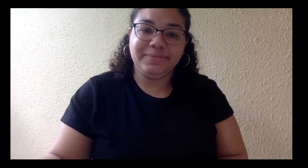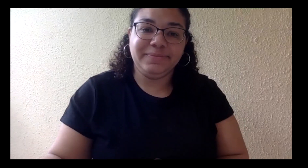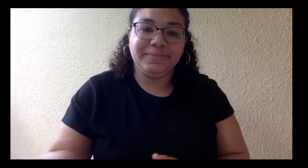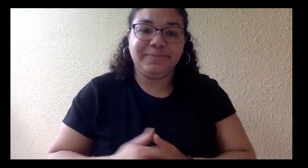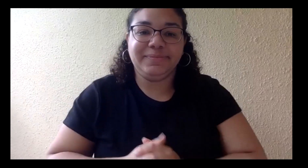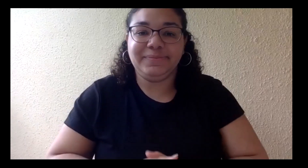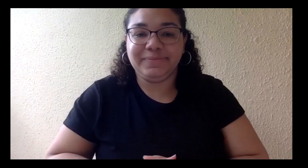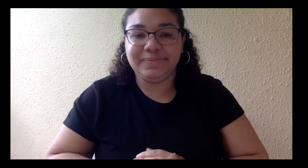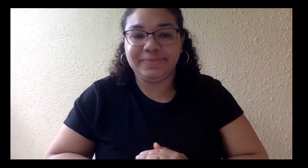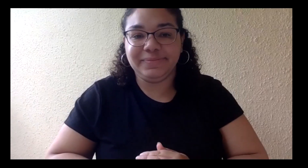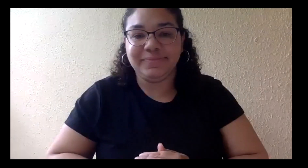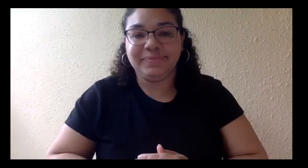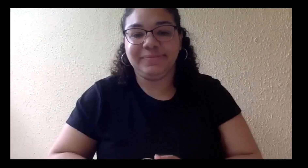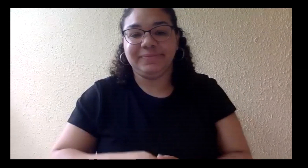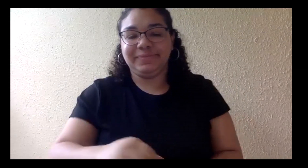today.